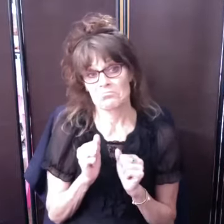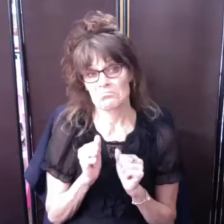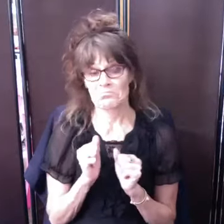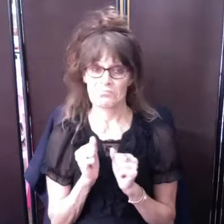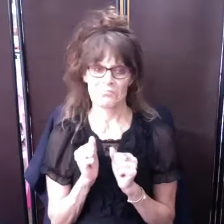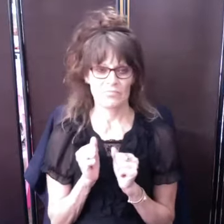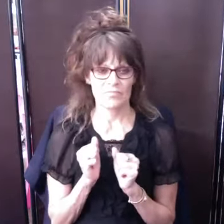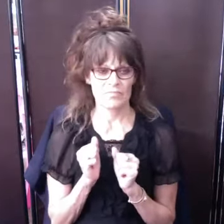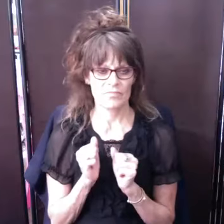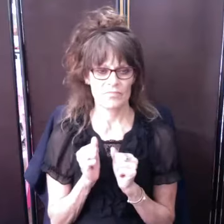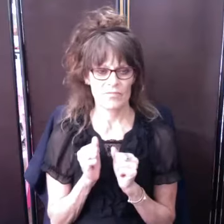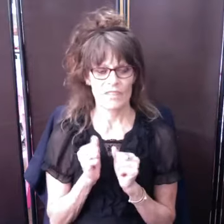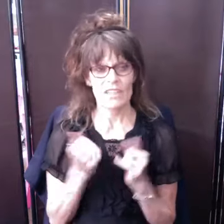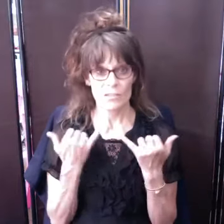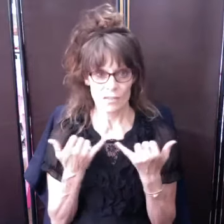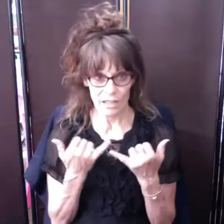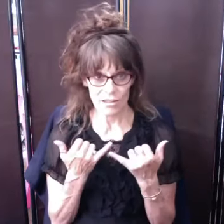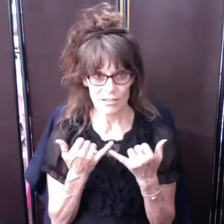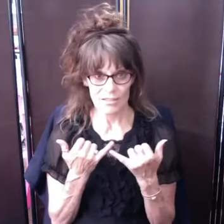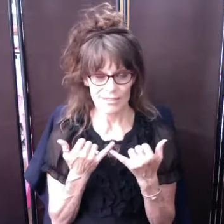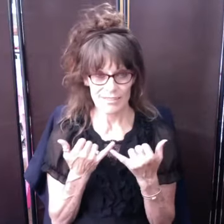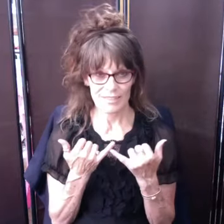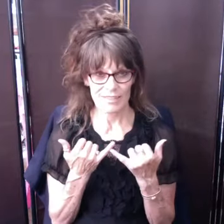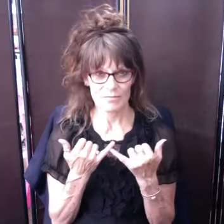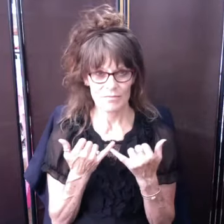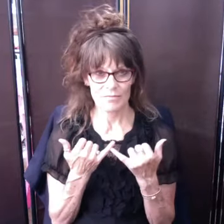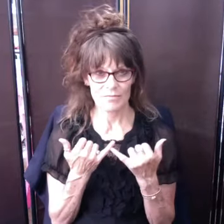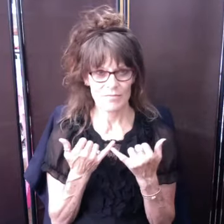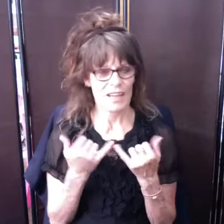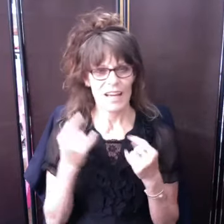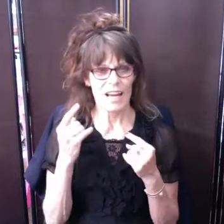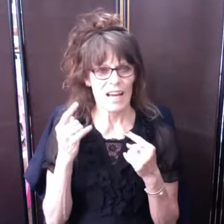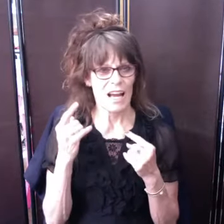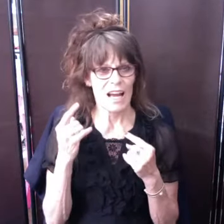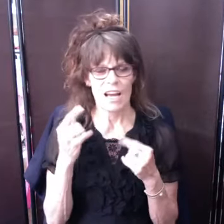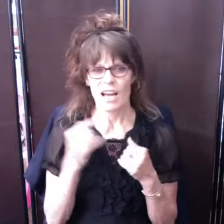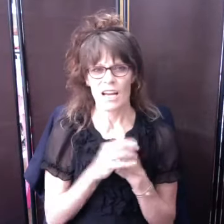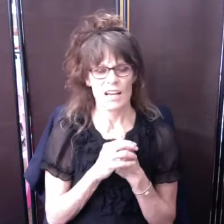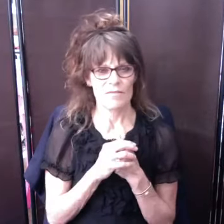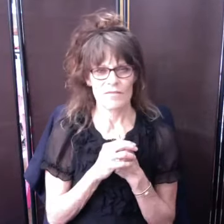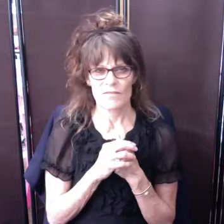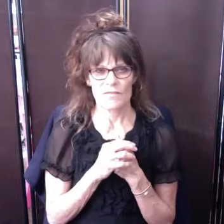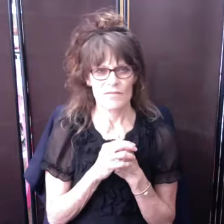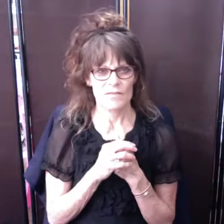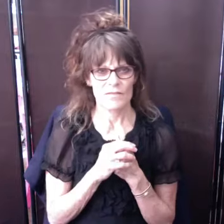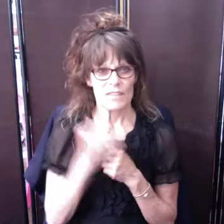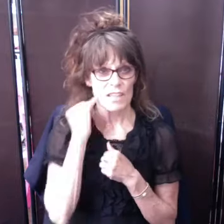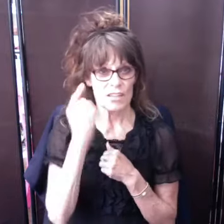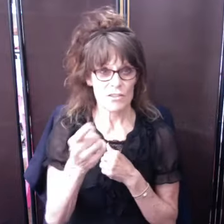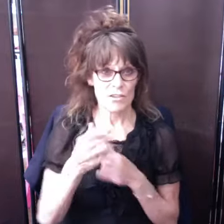But what I want to talk to you about is I have absolutely no reconciliation with anyone who is happy and joyous and relatively free in the